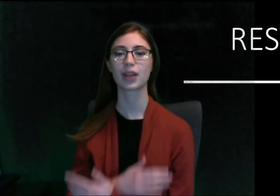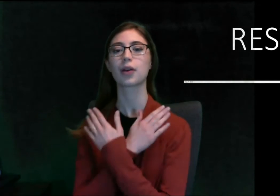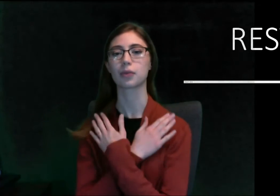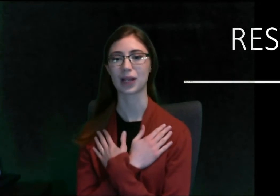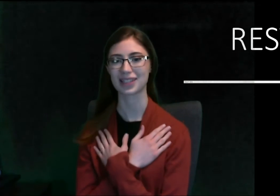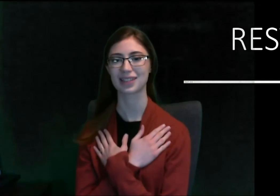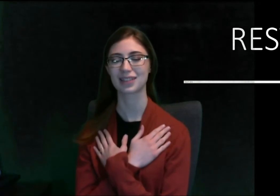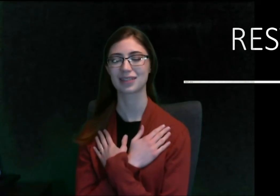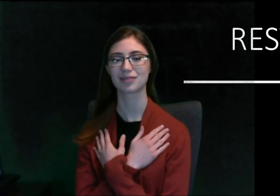Rest.